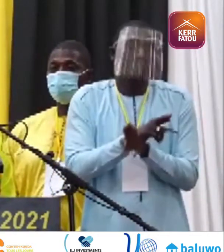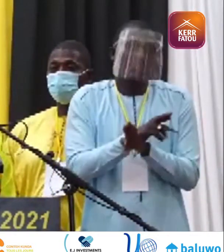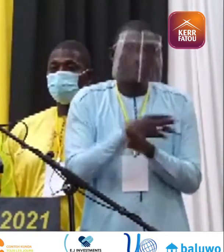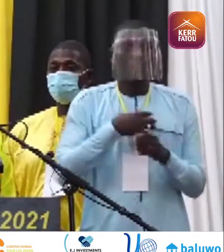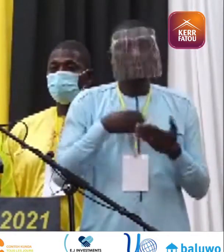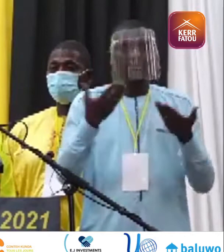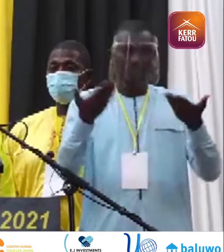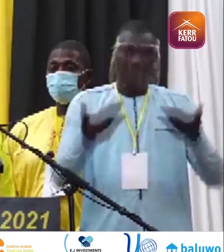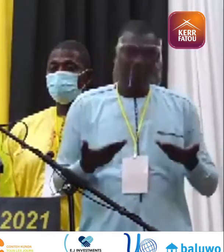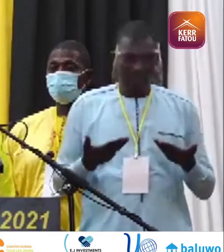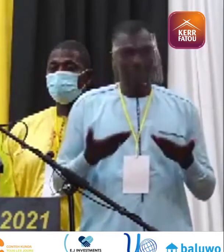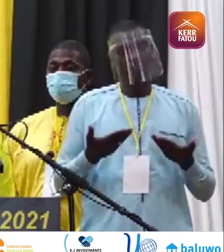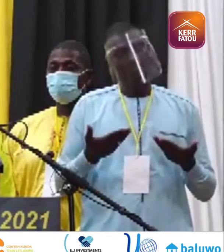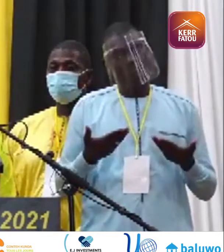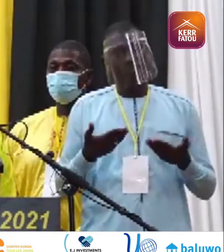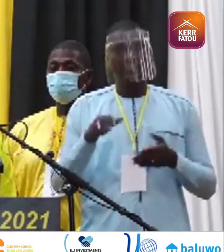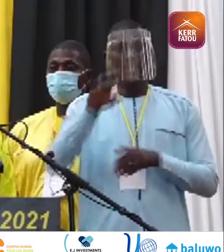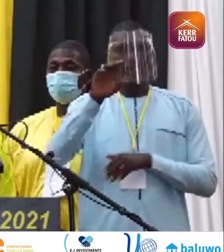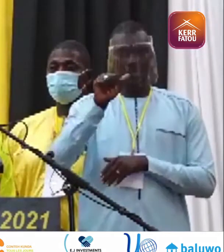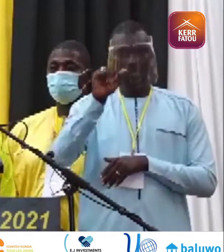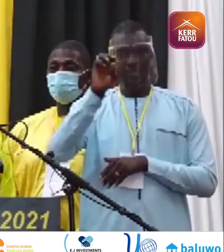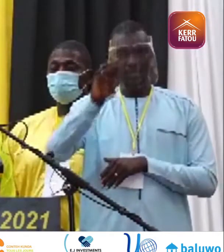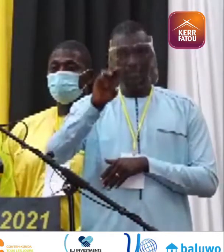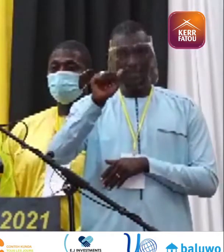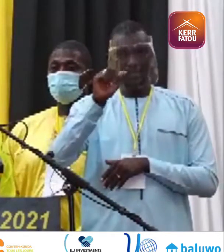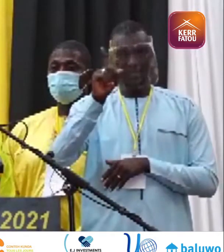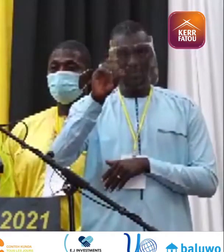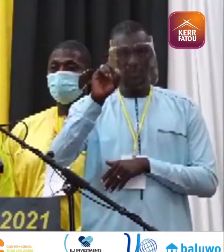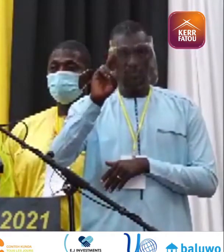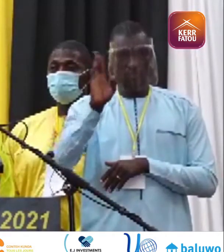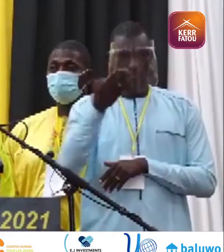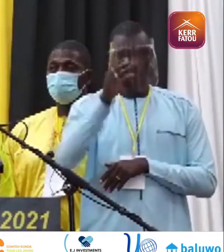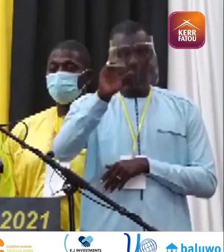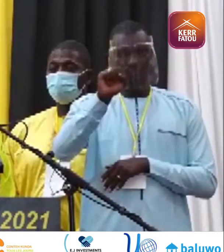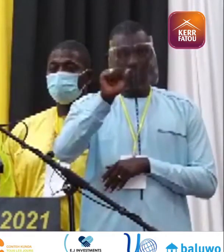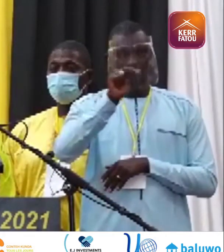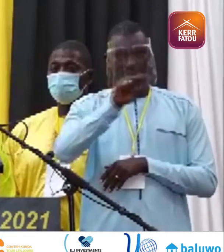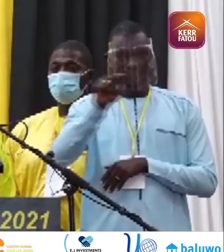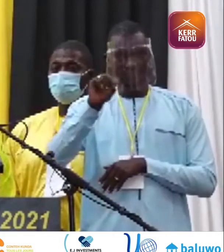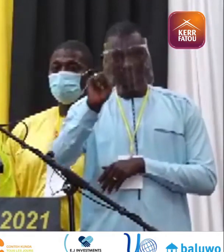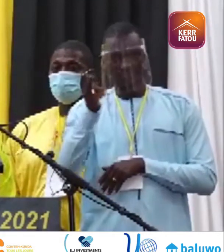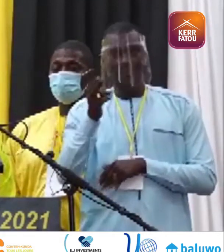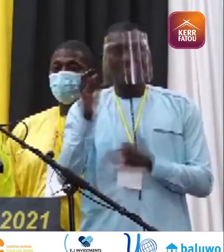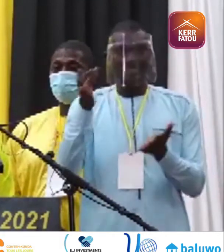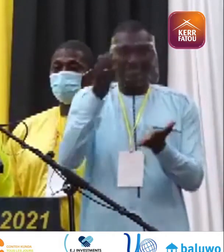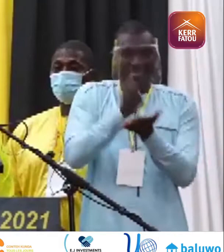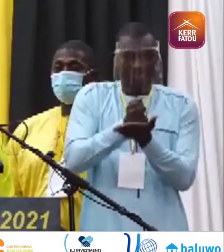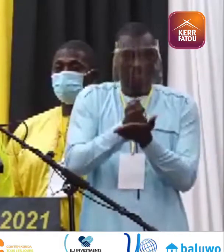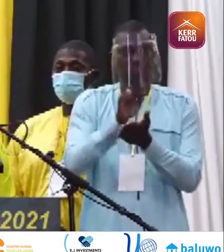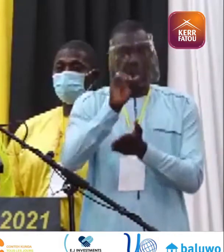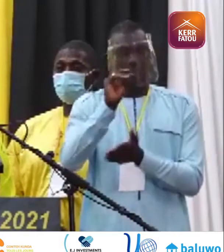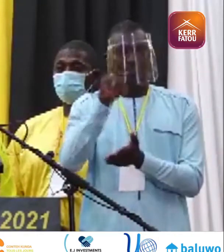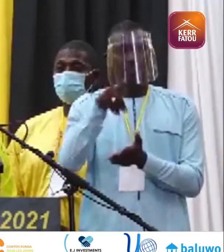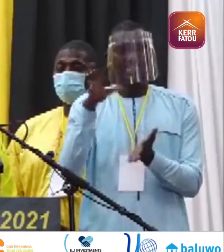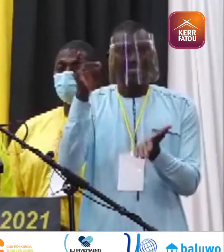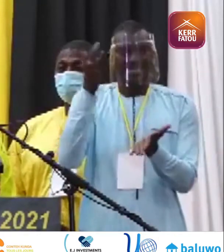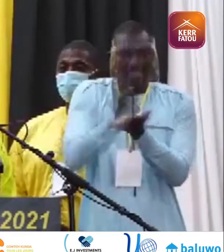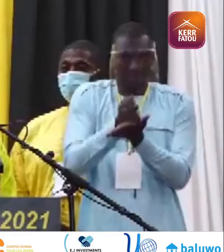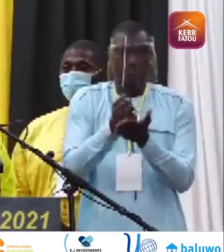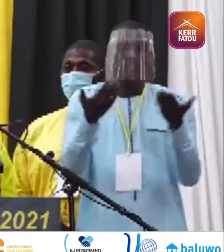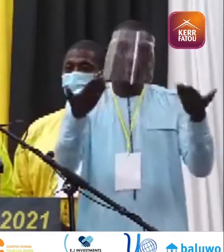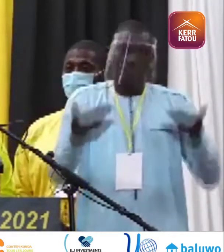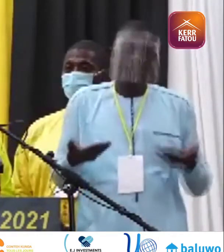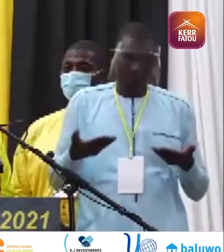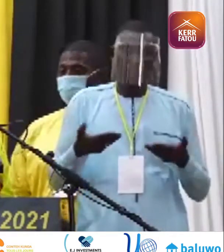invite Honorable Amadou Sané, the National Treasurer of the United Democratic Party, to the podium.